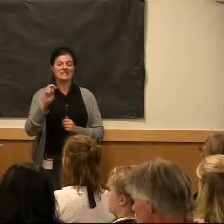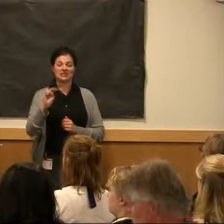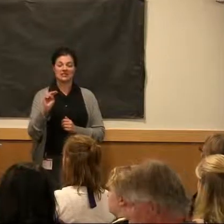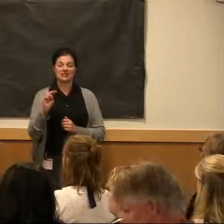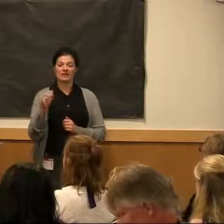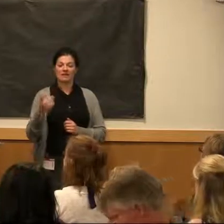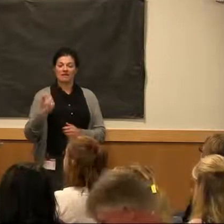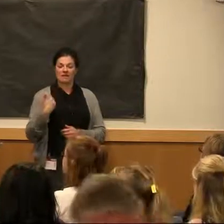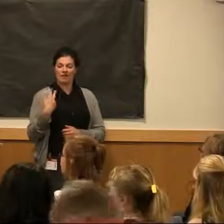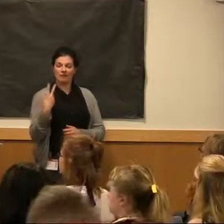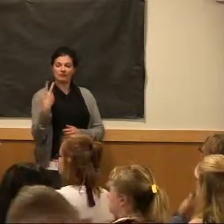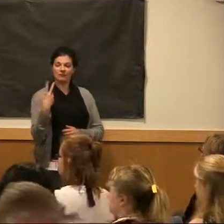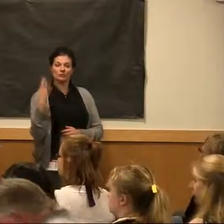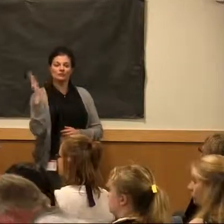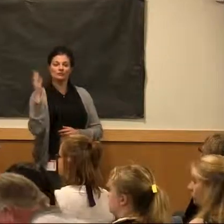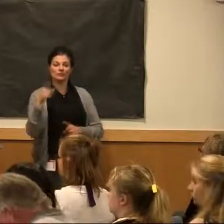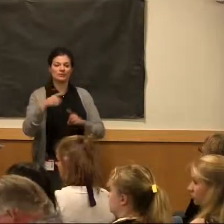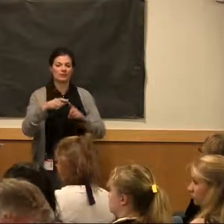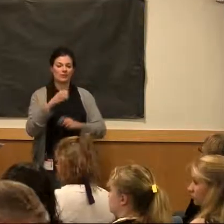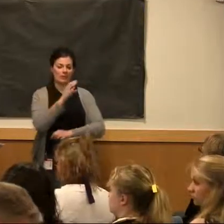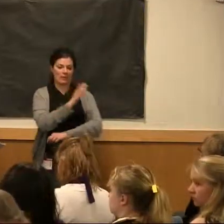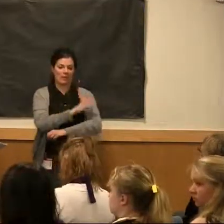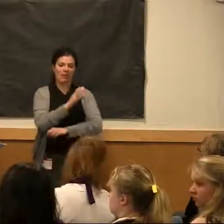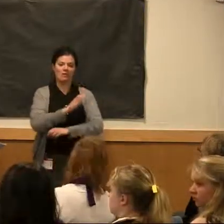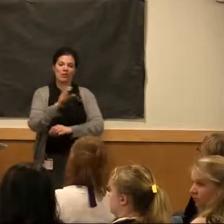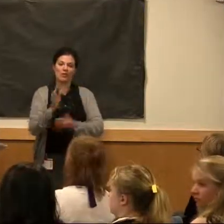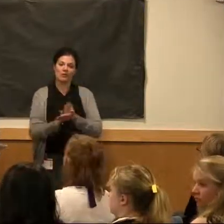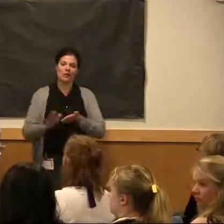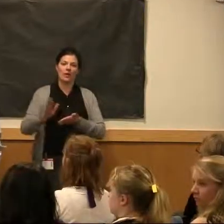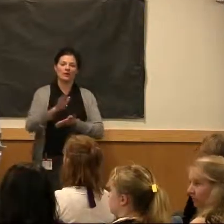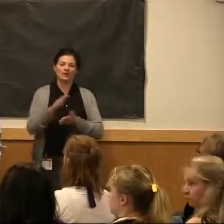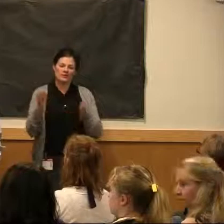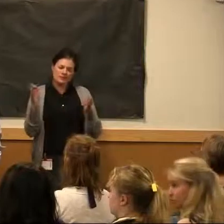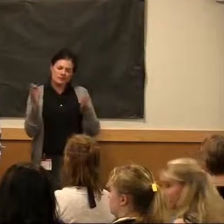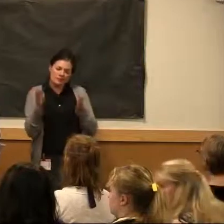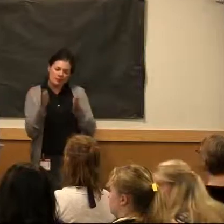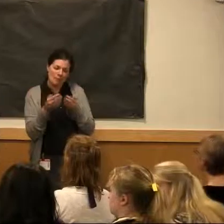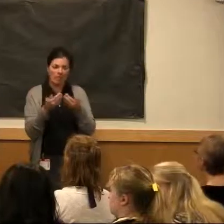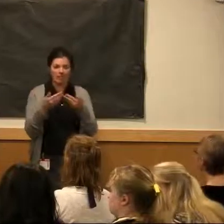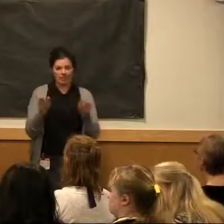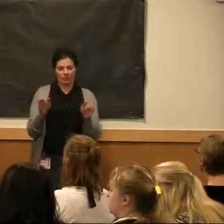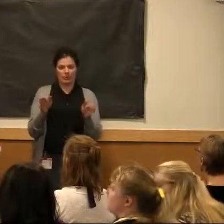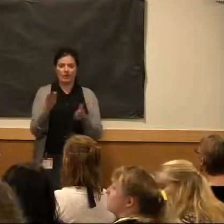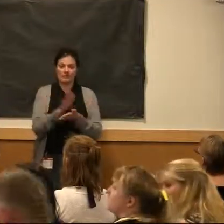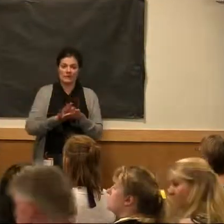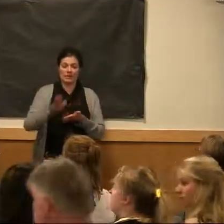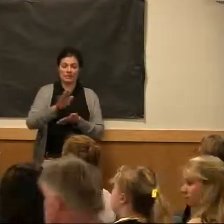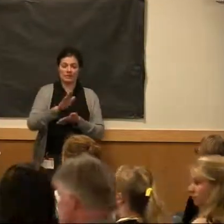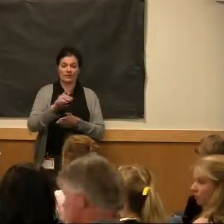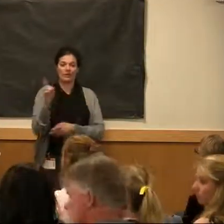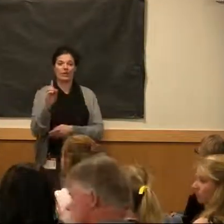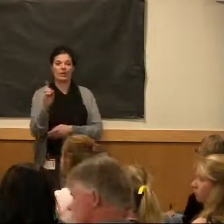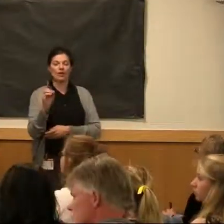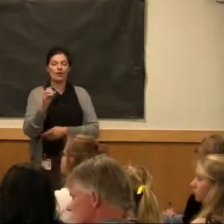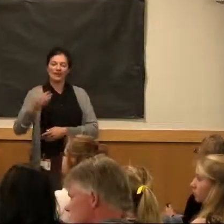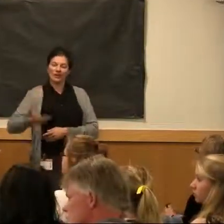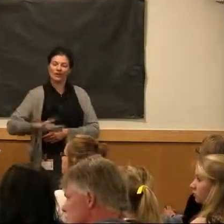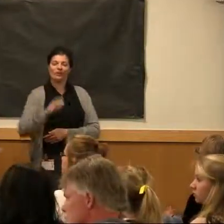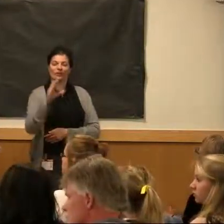College. Colorado College is a small liberal arts college located here in Colorado